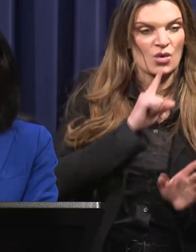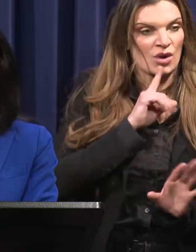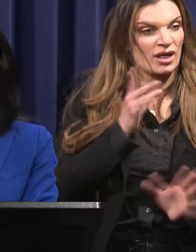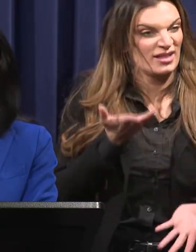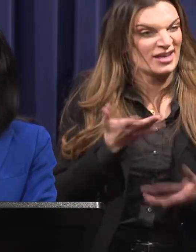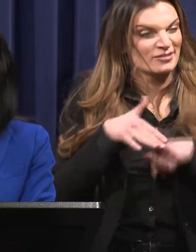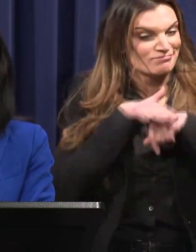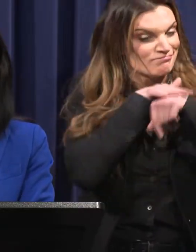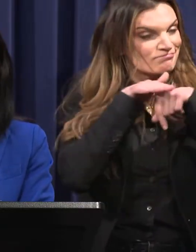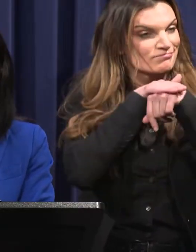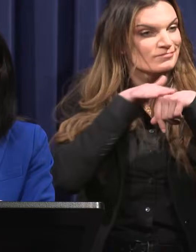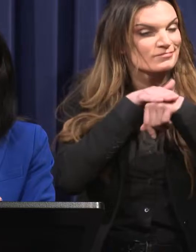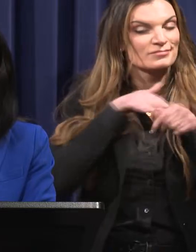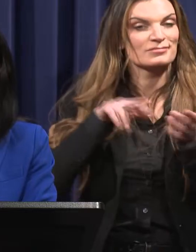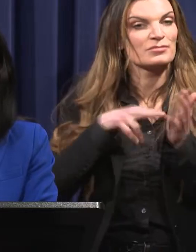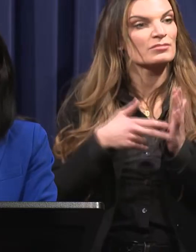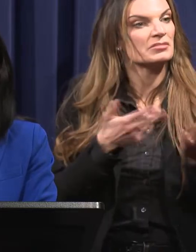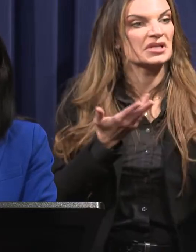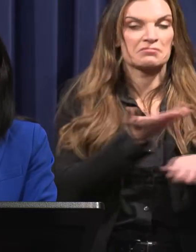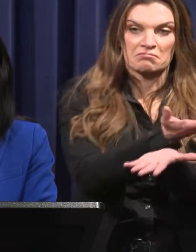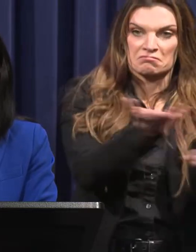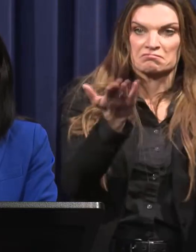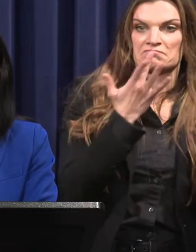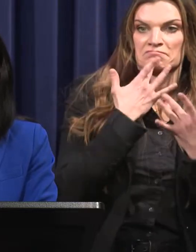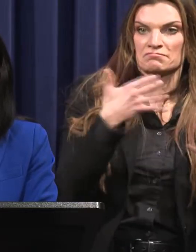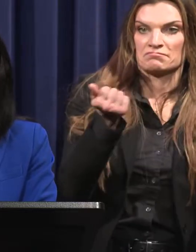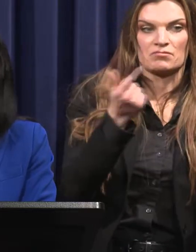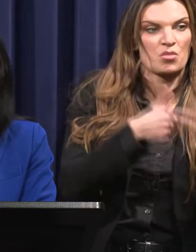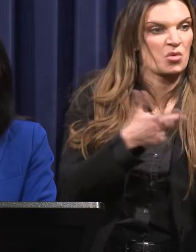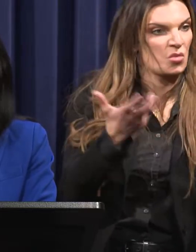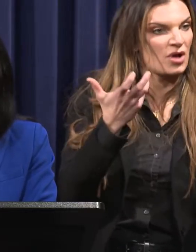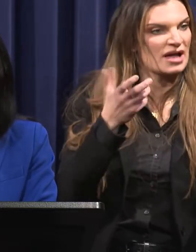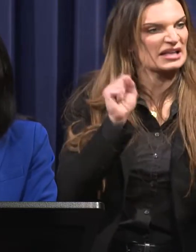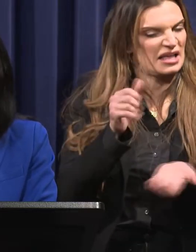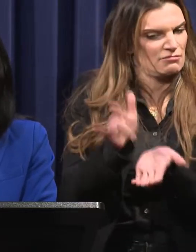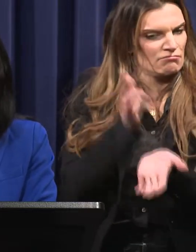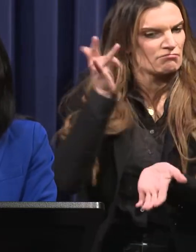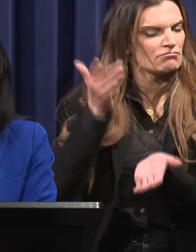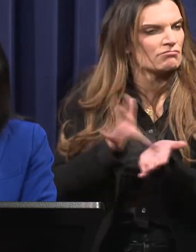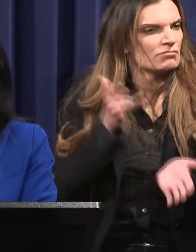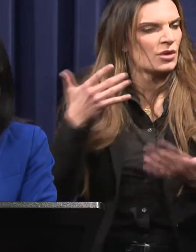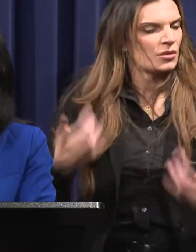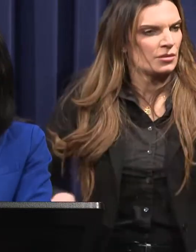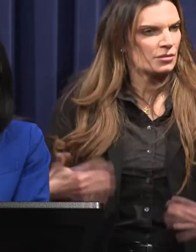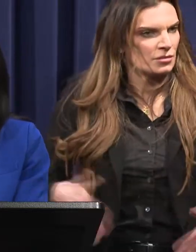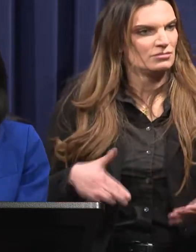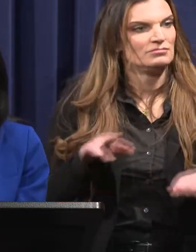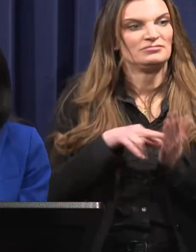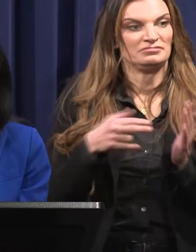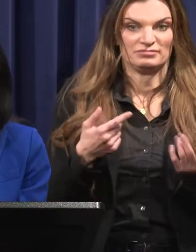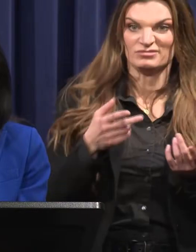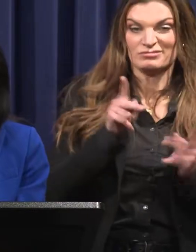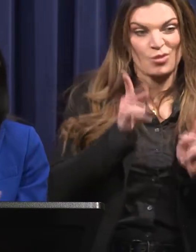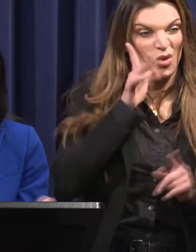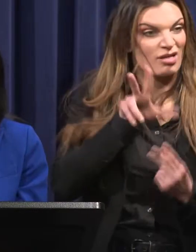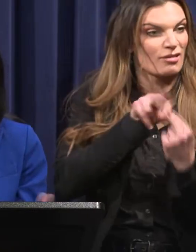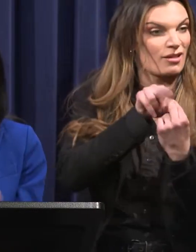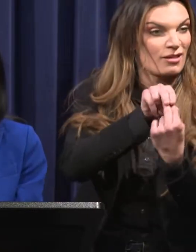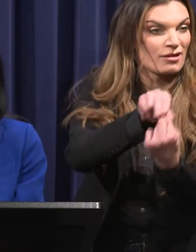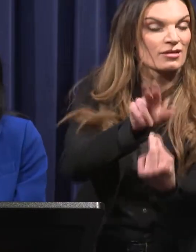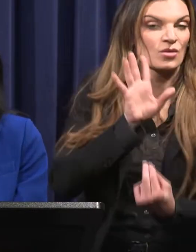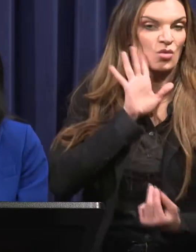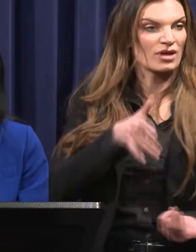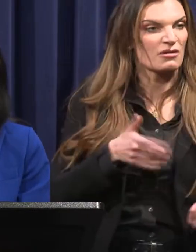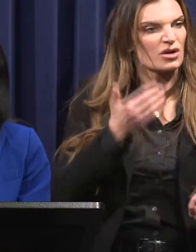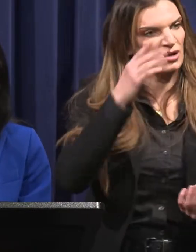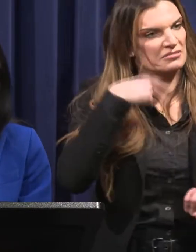anybody who gets involved in this to take advantage of it, you're going to have a whole lot of people who do that because they know a few